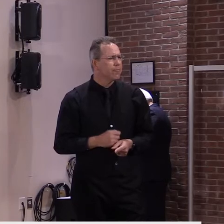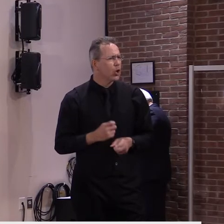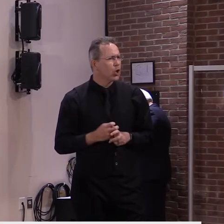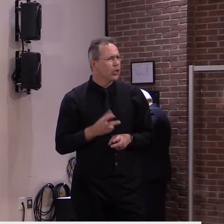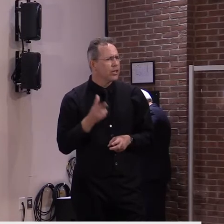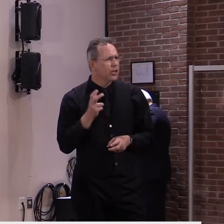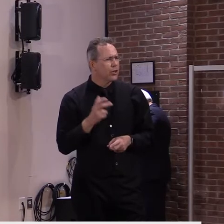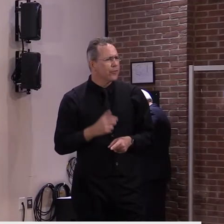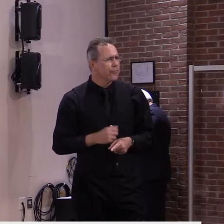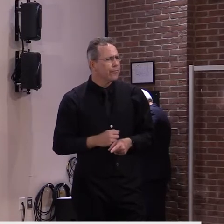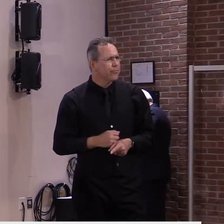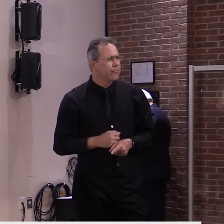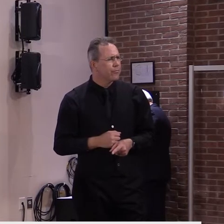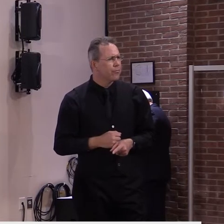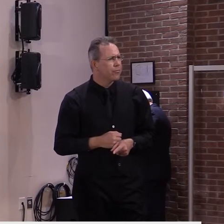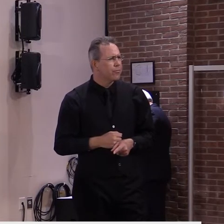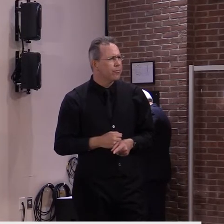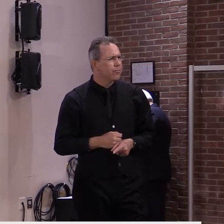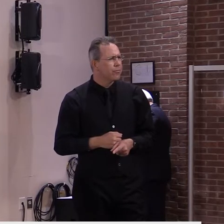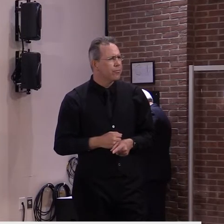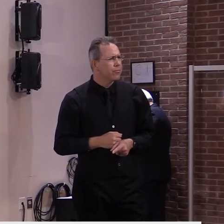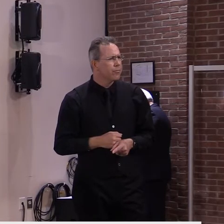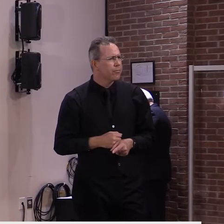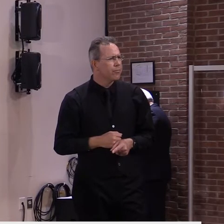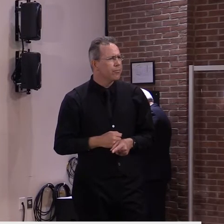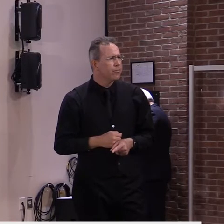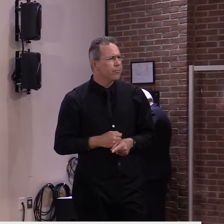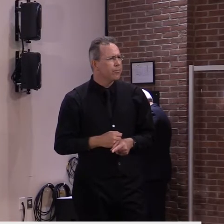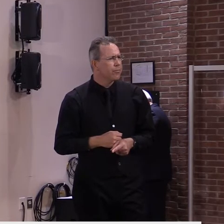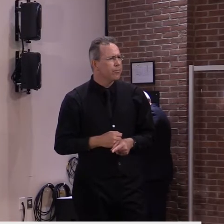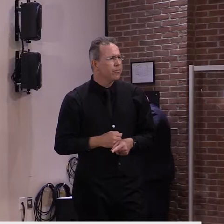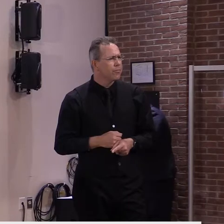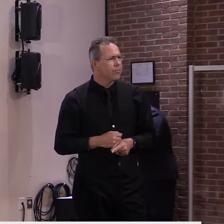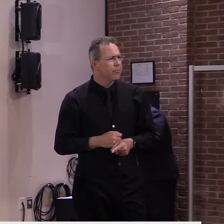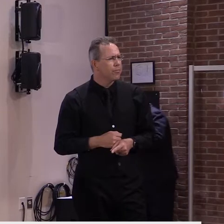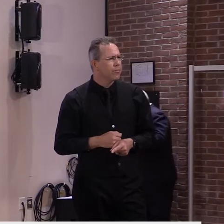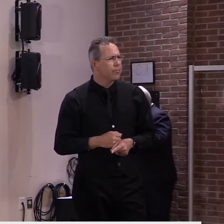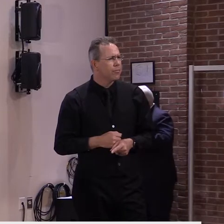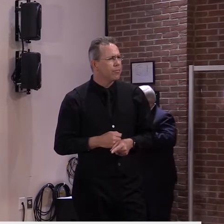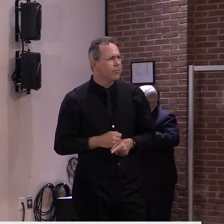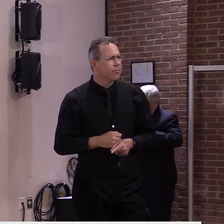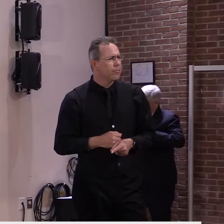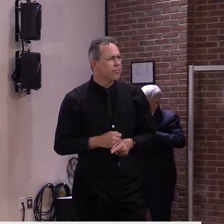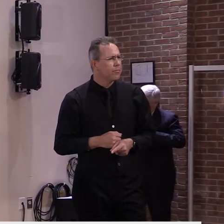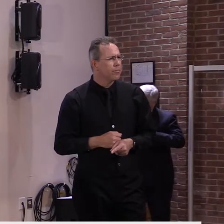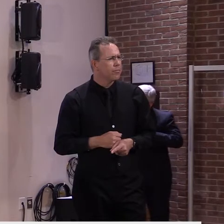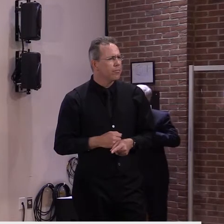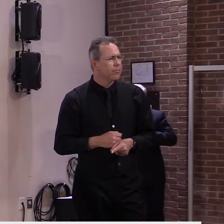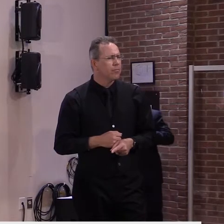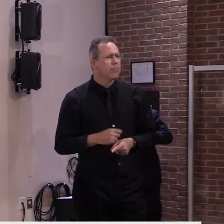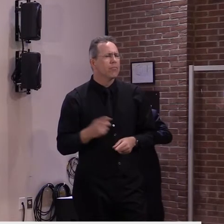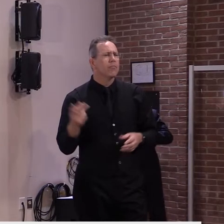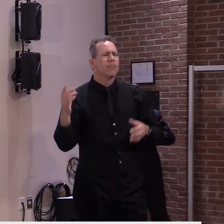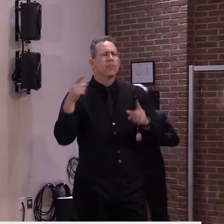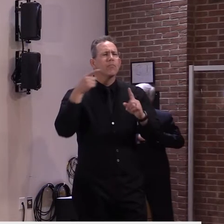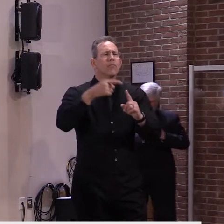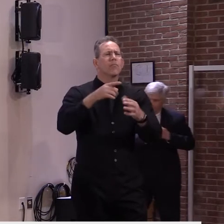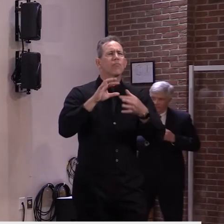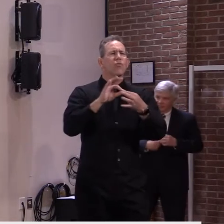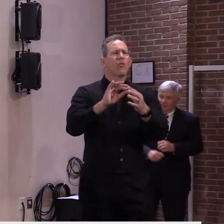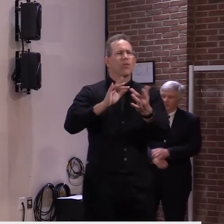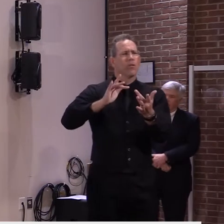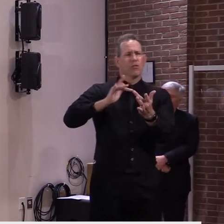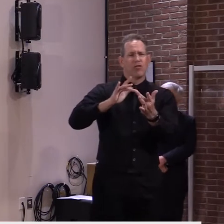the legislature or the Department of Public Services done anything in terms of a grand master plan that goes